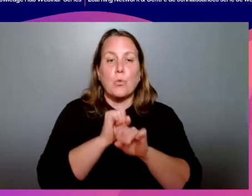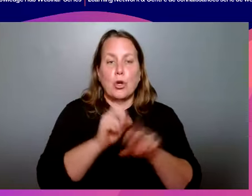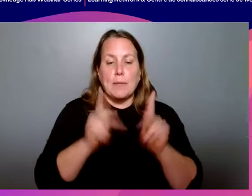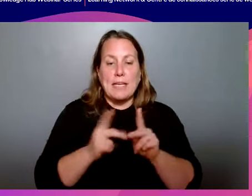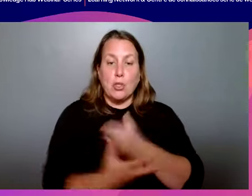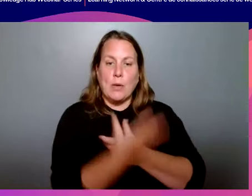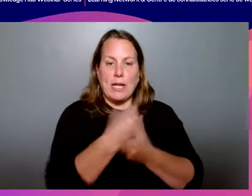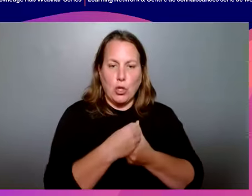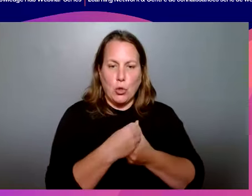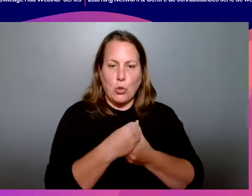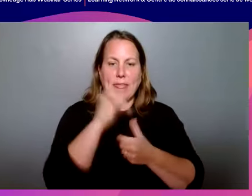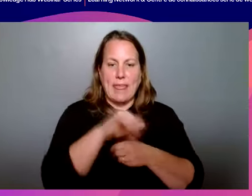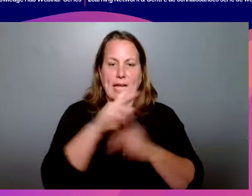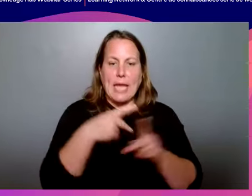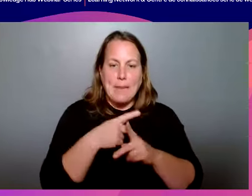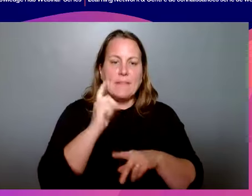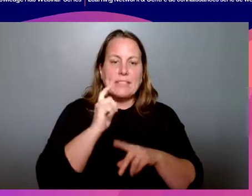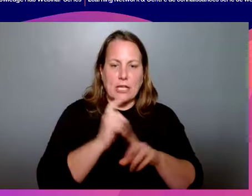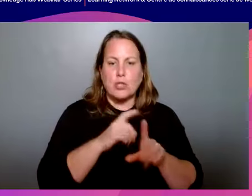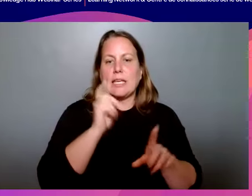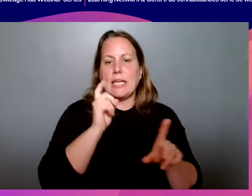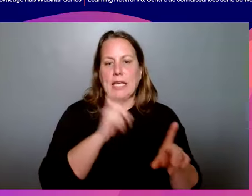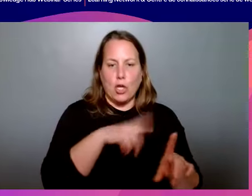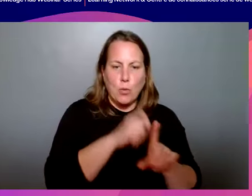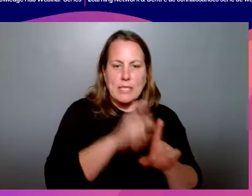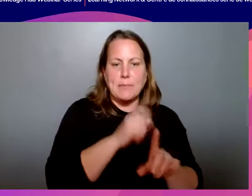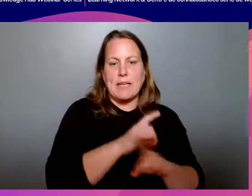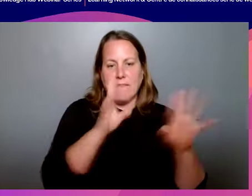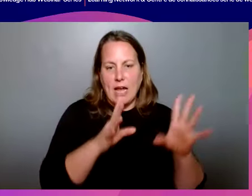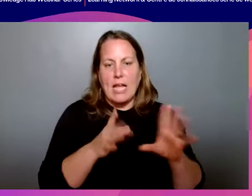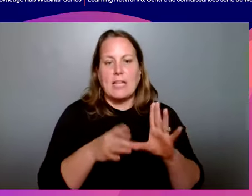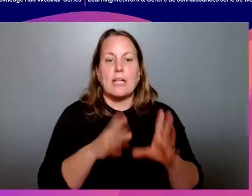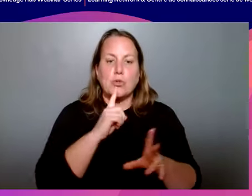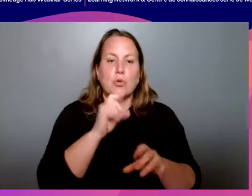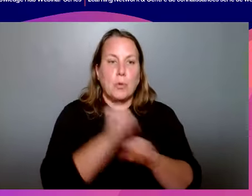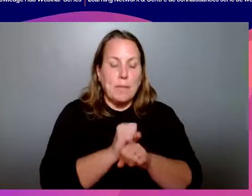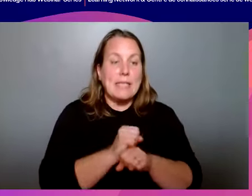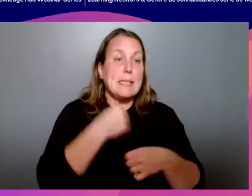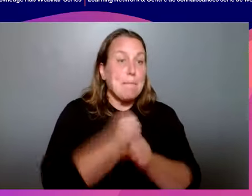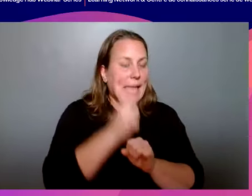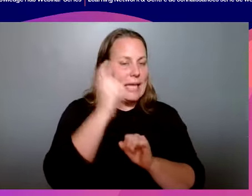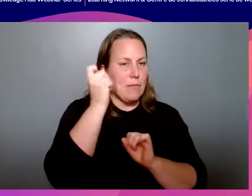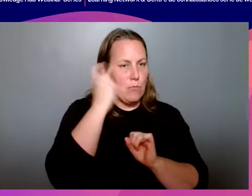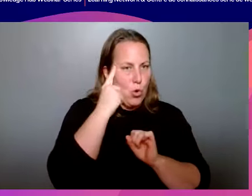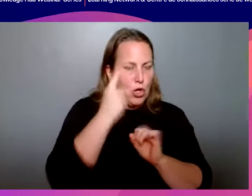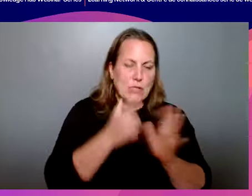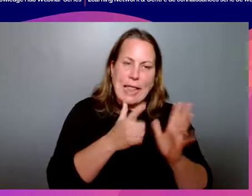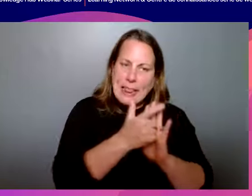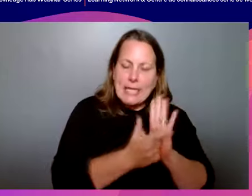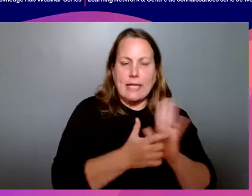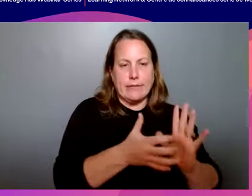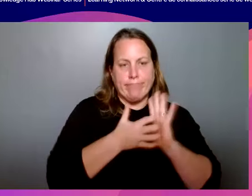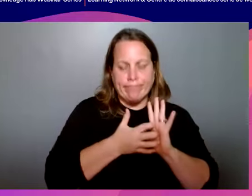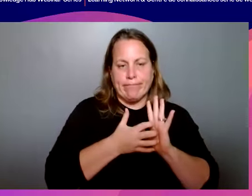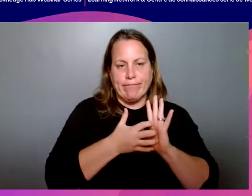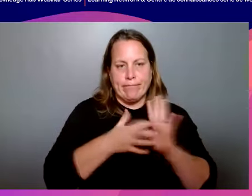as occupational health and safety issues and to make employers legally obligated to act. The primary aims of the changes